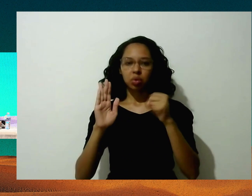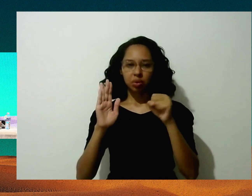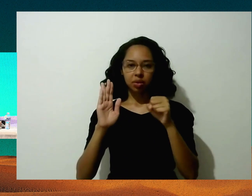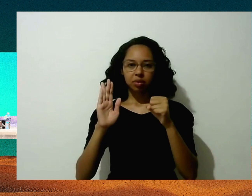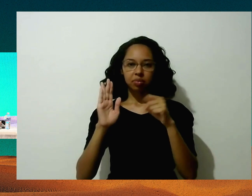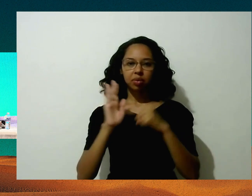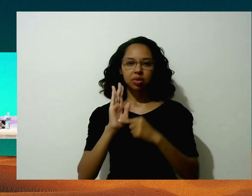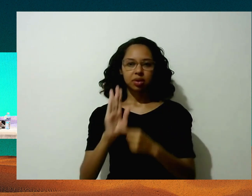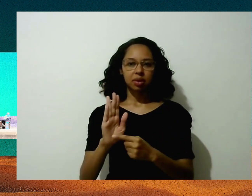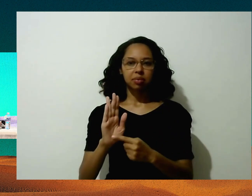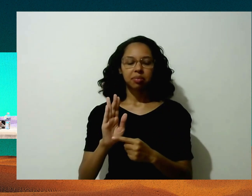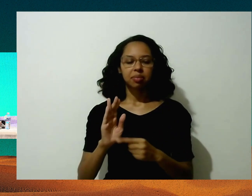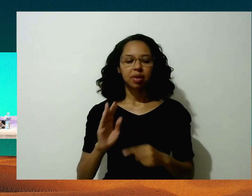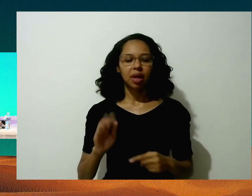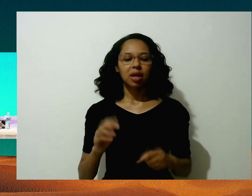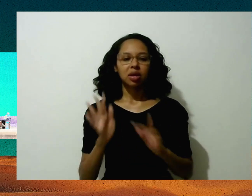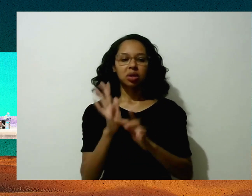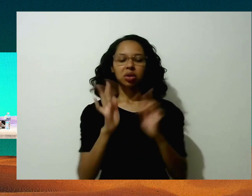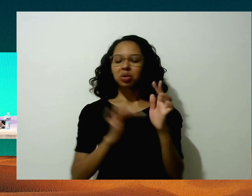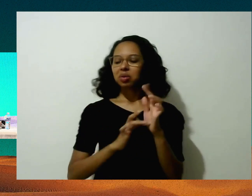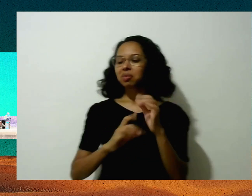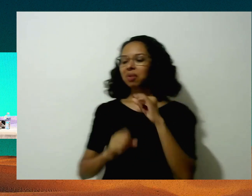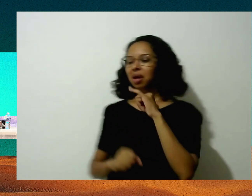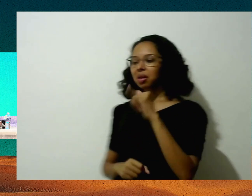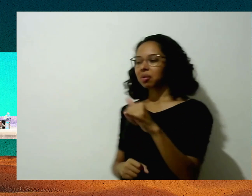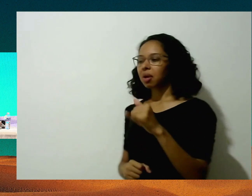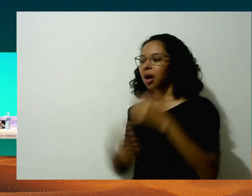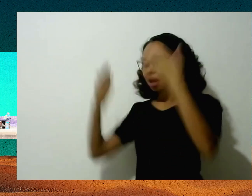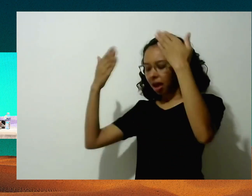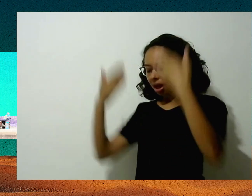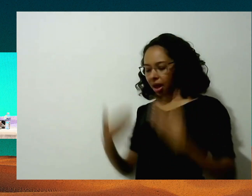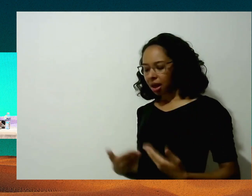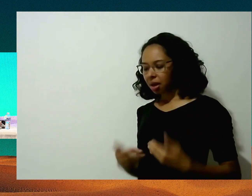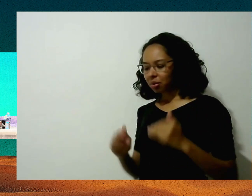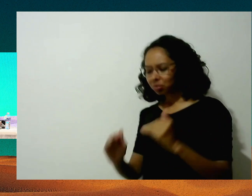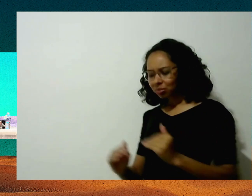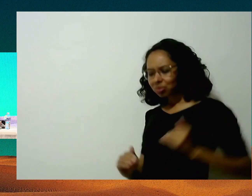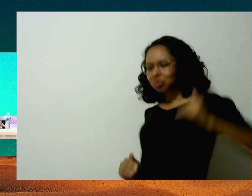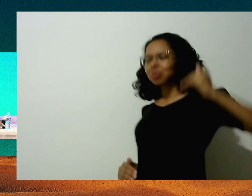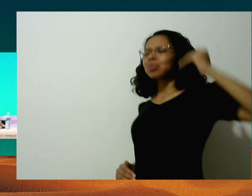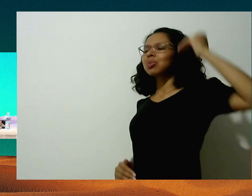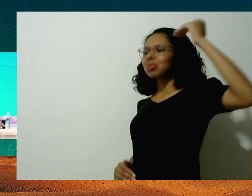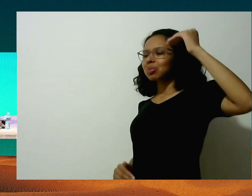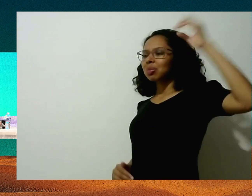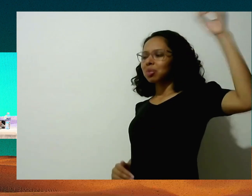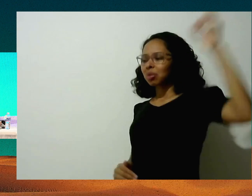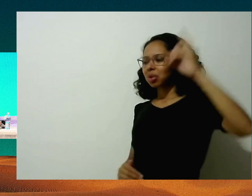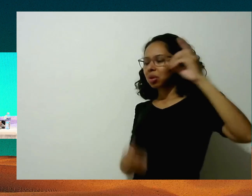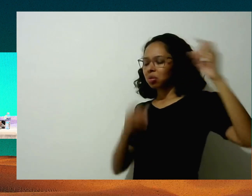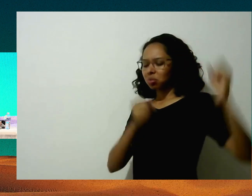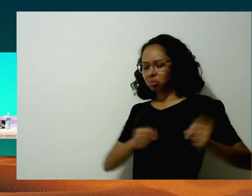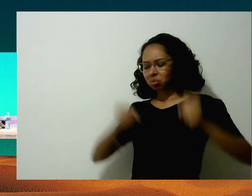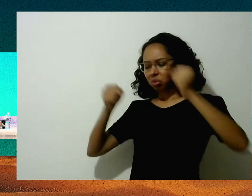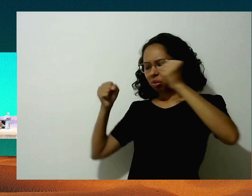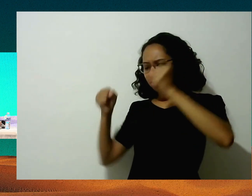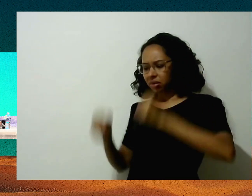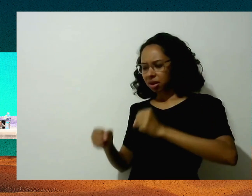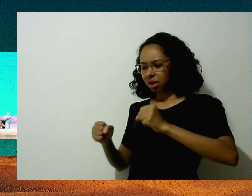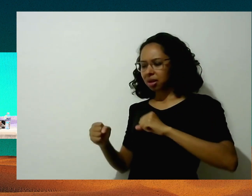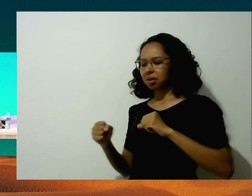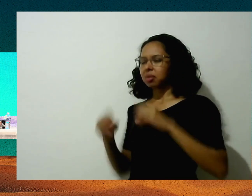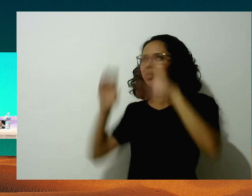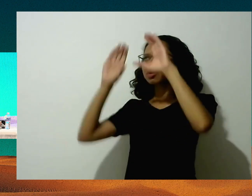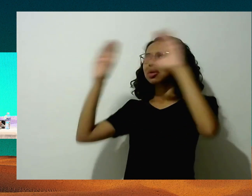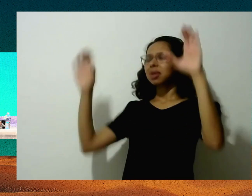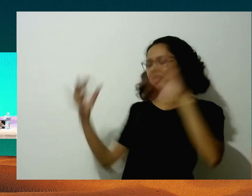dizendo, toda autoridade me foi dada no céu e na terra. Matthew 28 verse 18. And Jesus came and spoke to